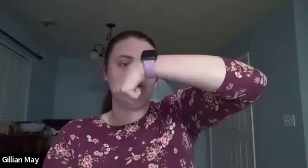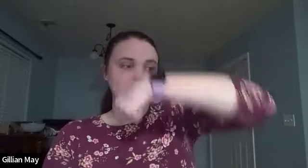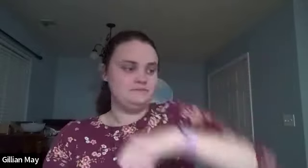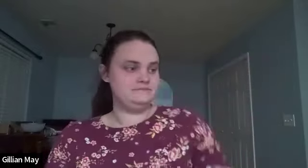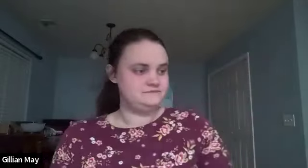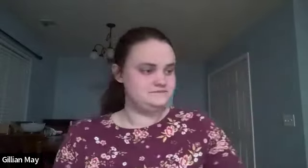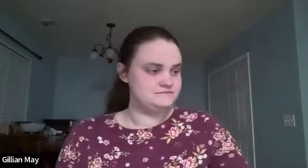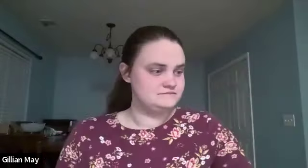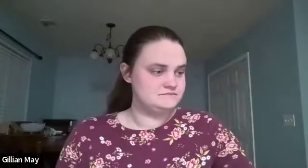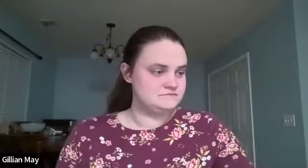Proud.